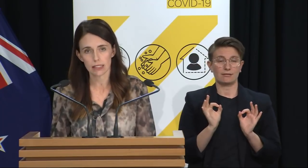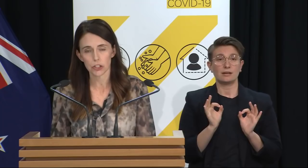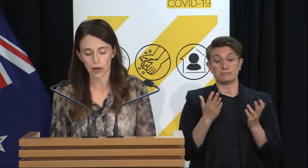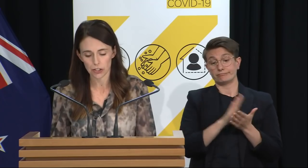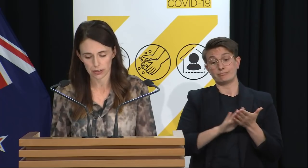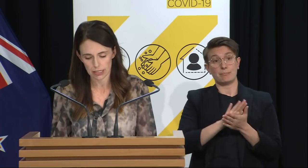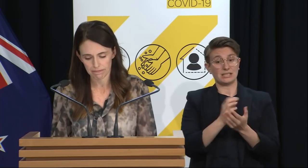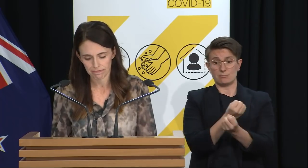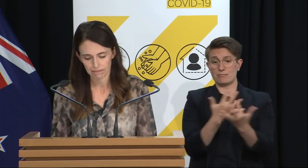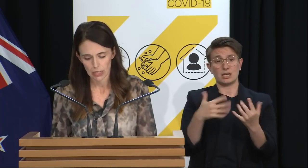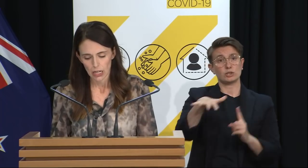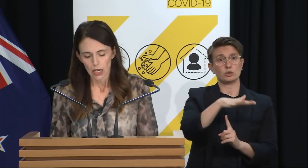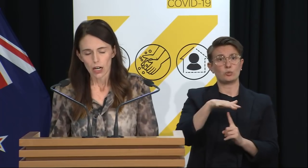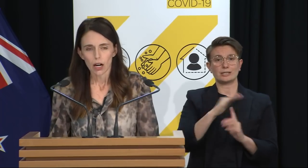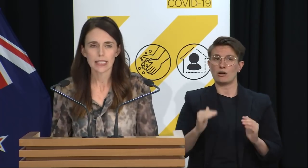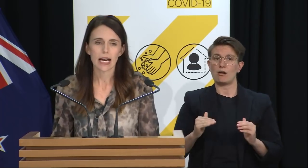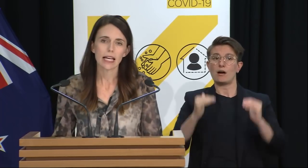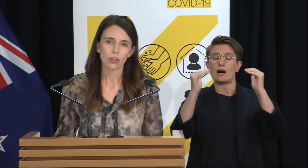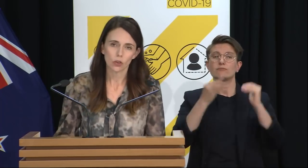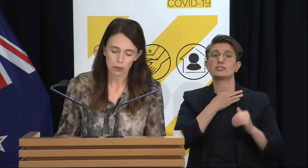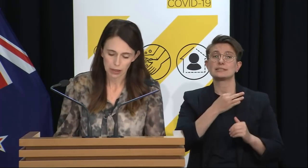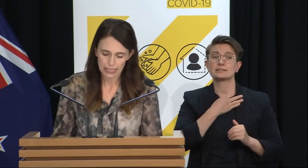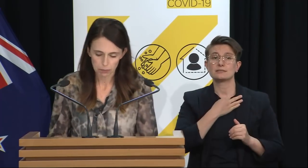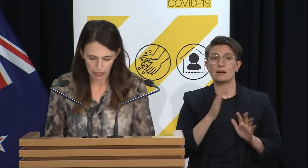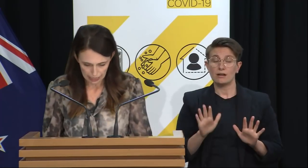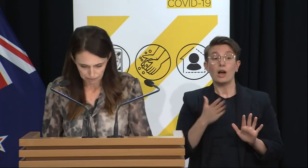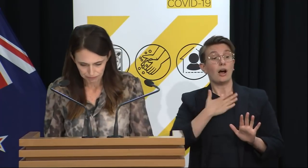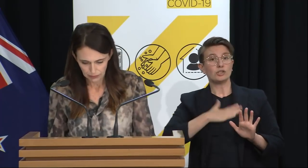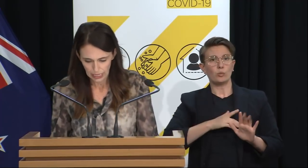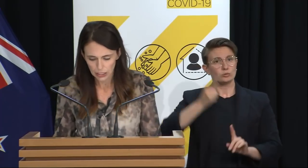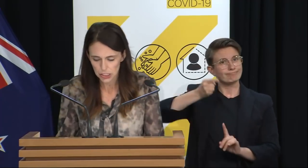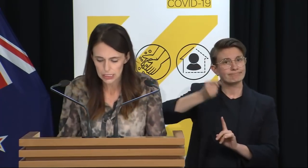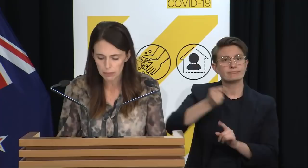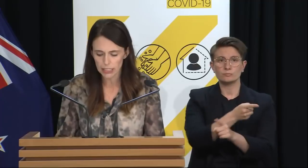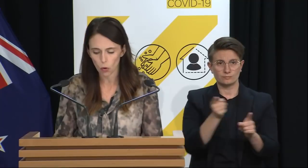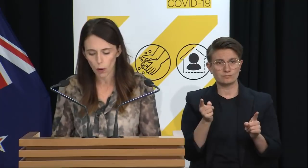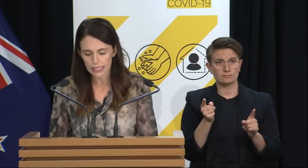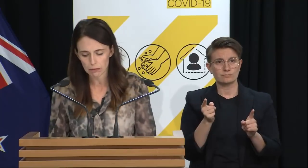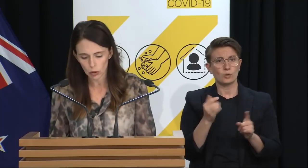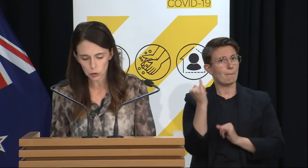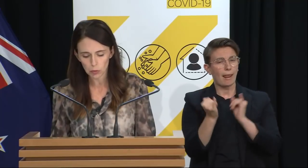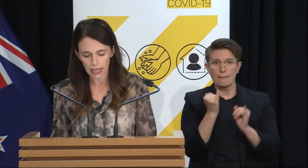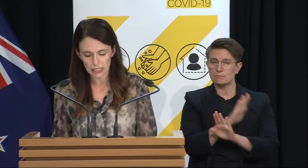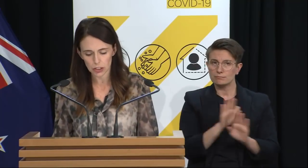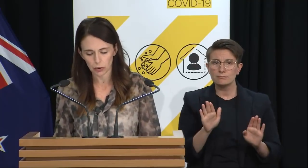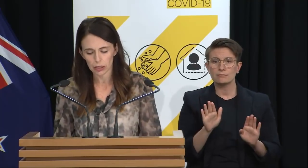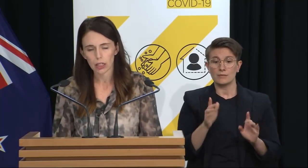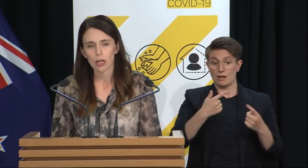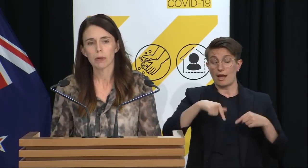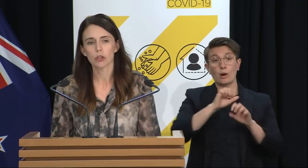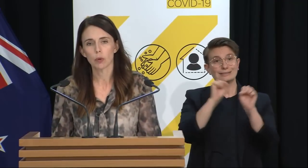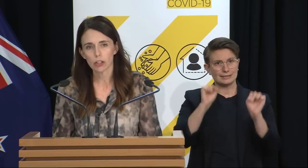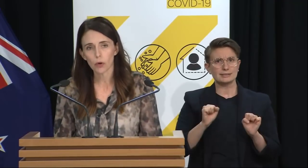high-risk situations. I say that not to place blame. Our system has always had multiple layers to